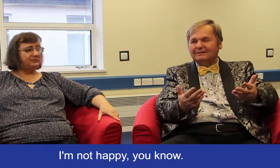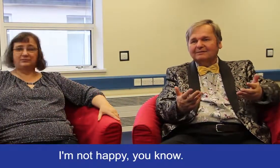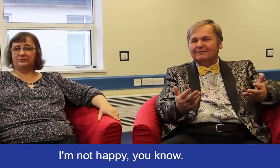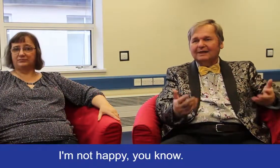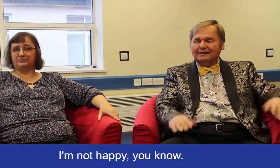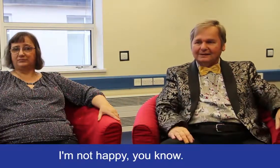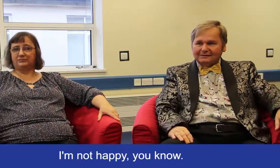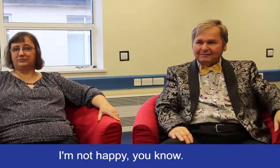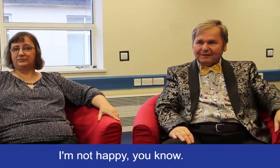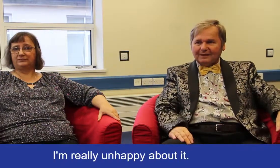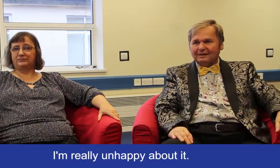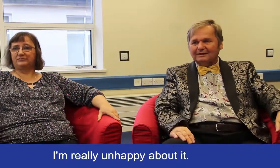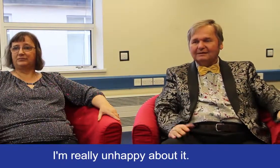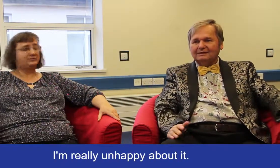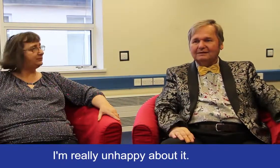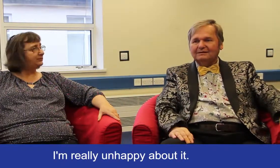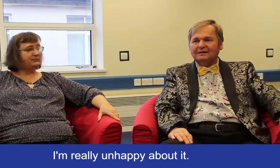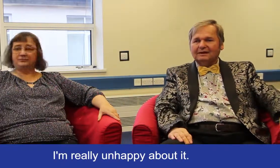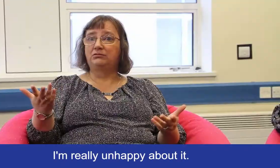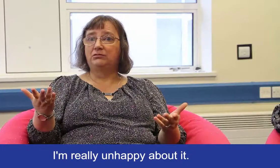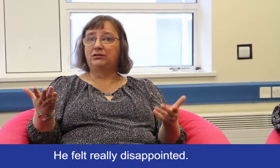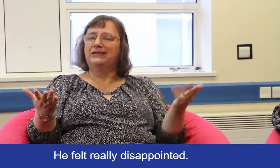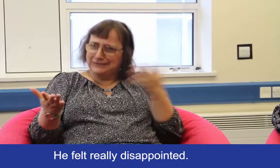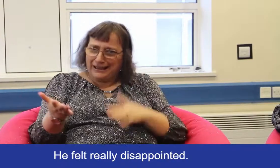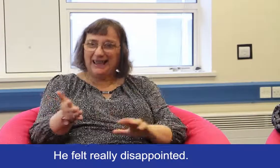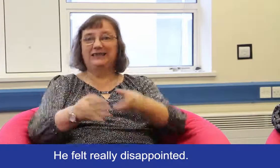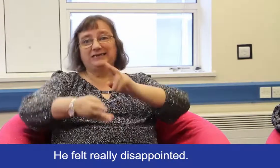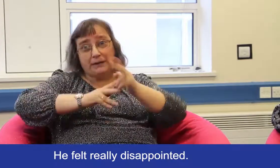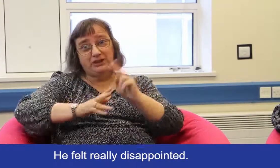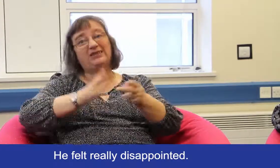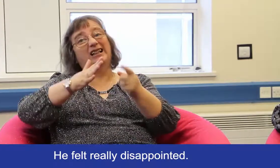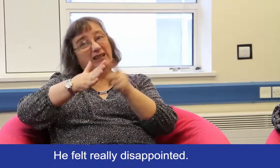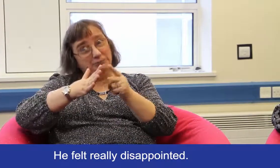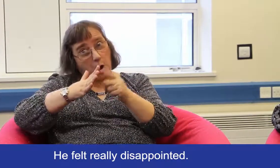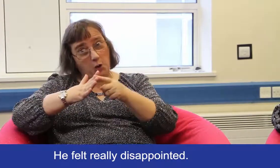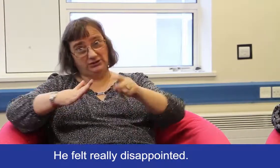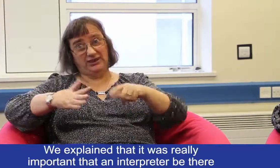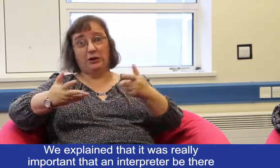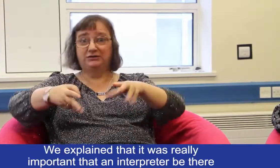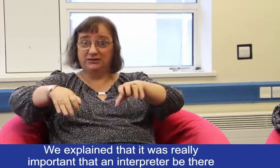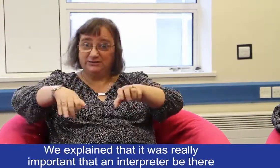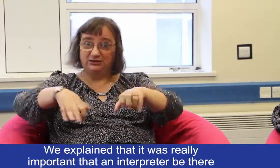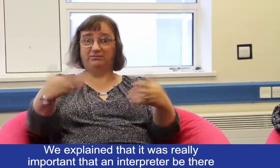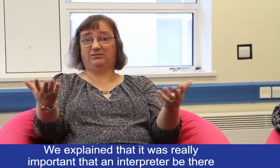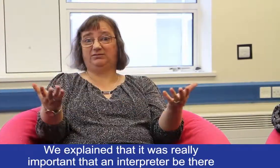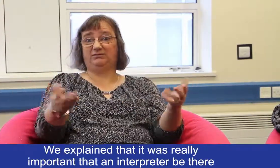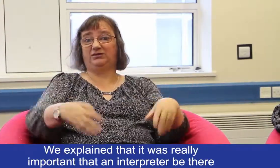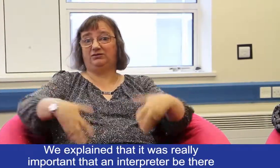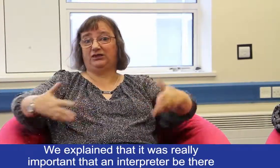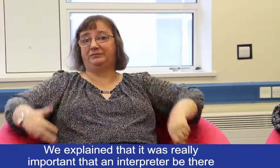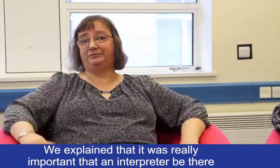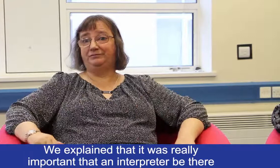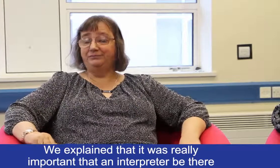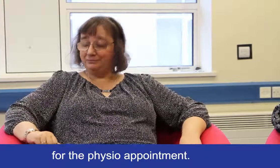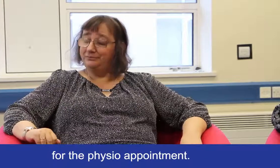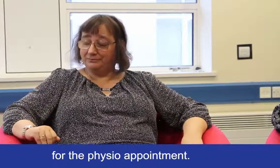I'm not happy. You know, I'm really unhappy about it. He felt really disappointed. We explained that it was really important that